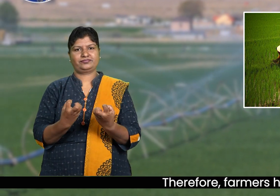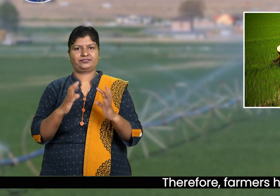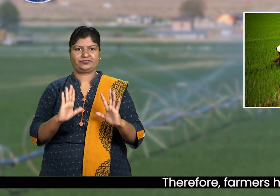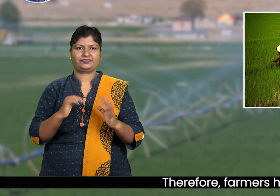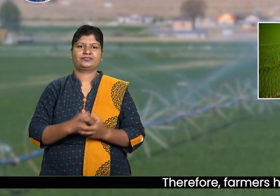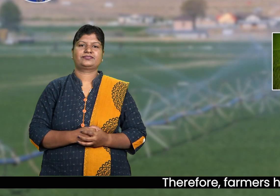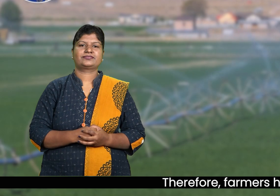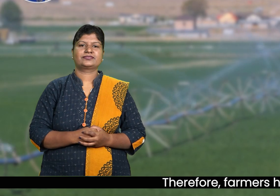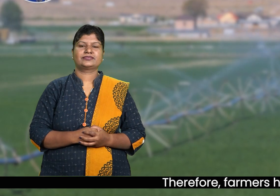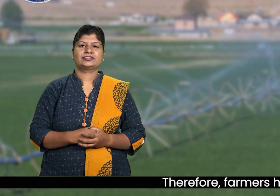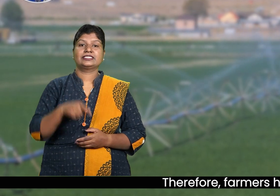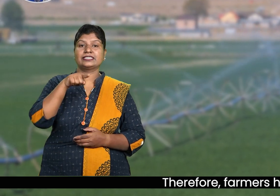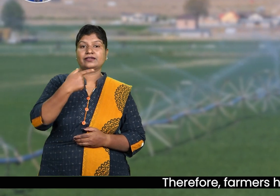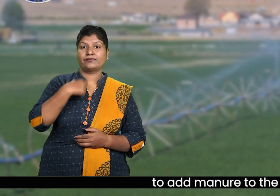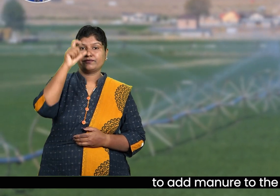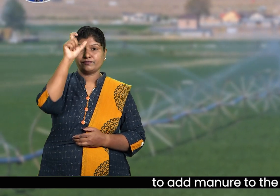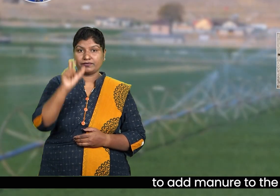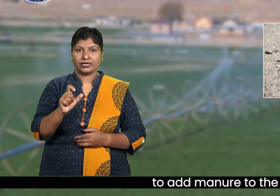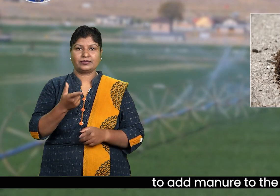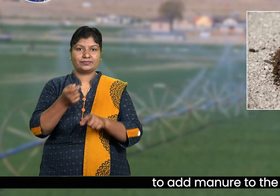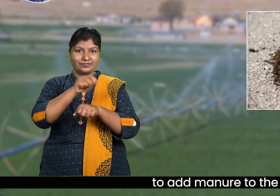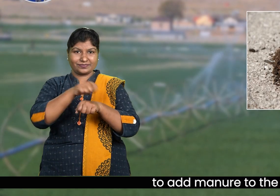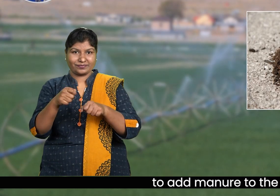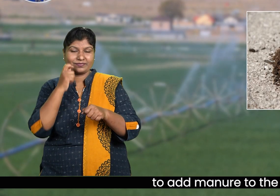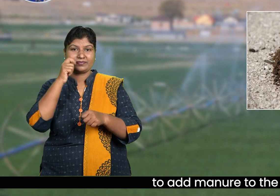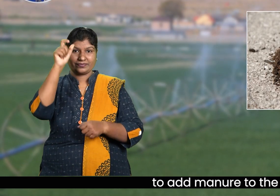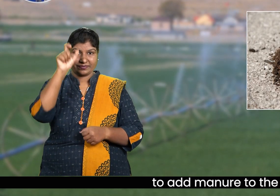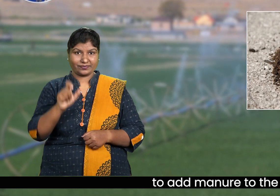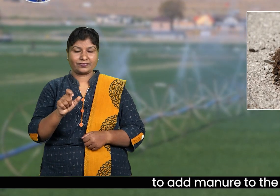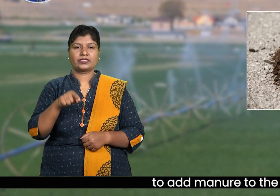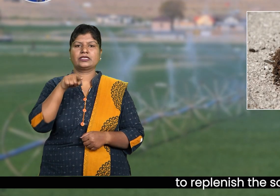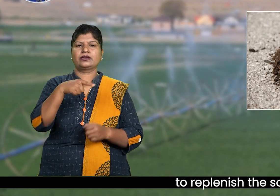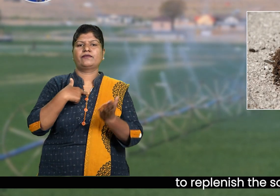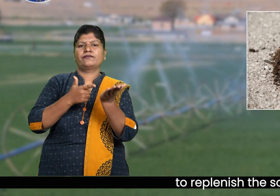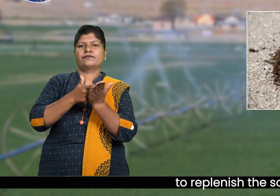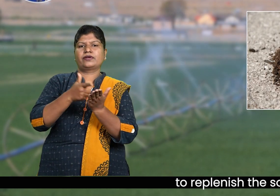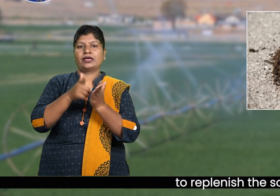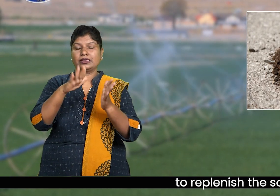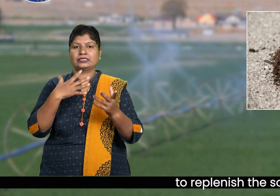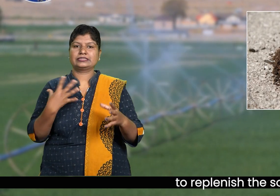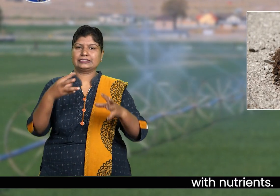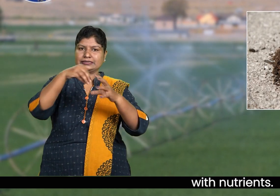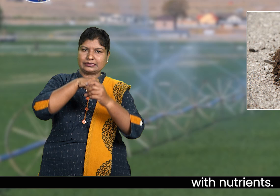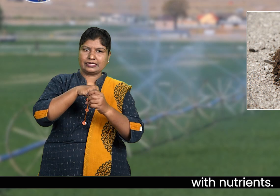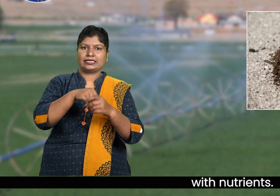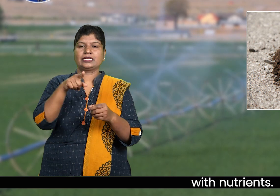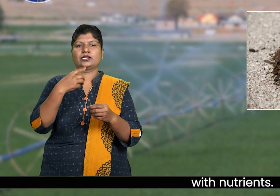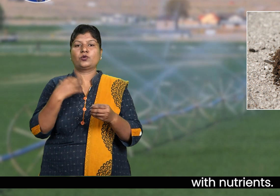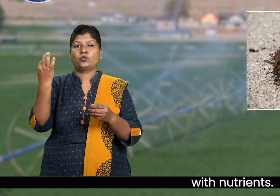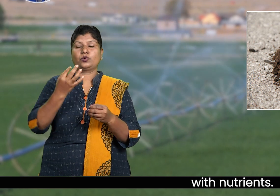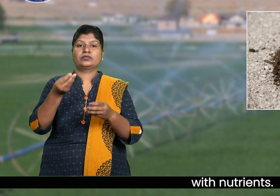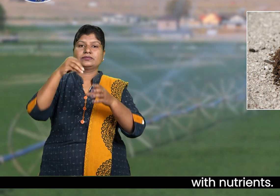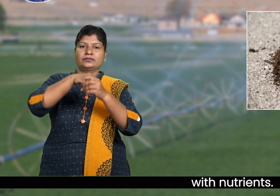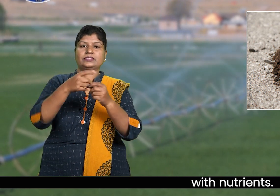Therefore, farmers have to add manure to the fields to replenish the soil with